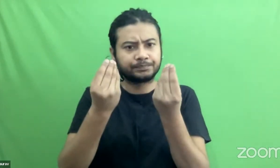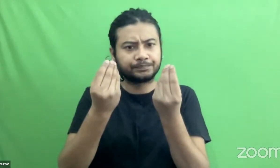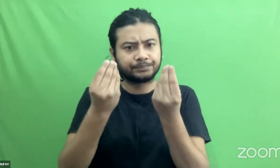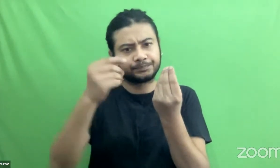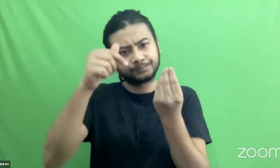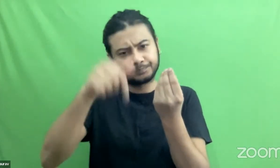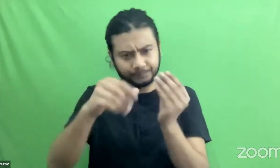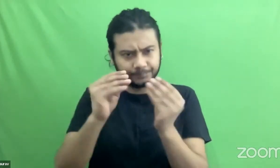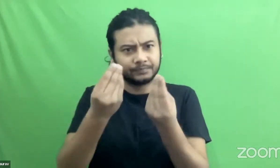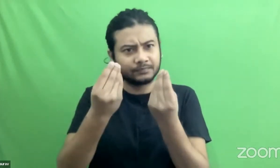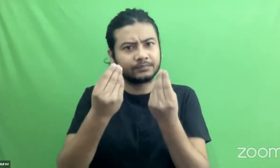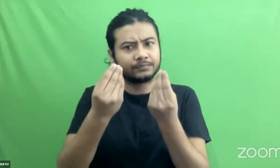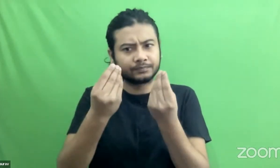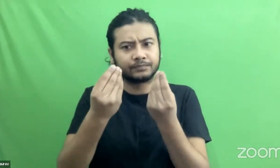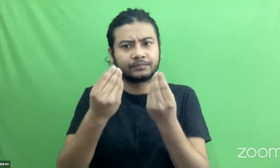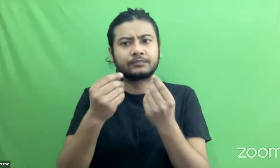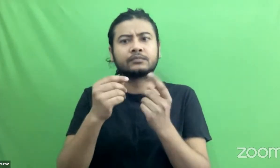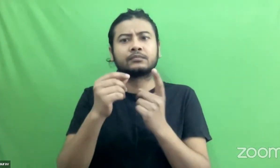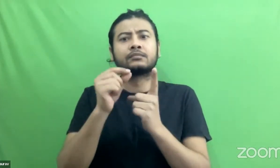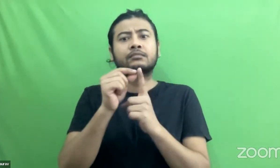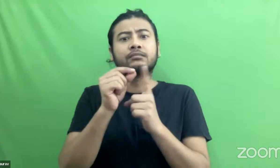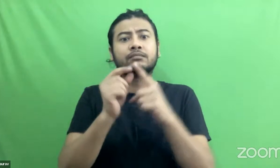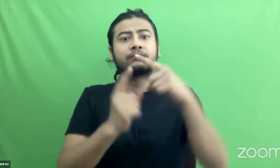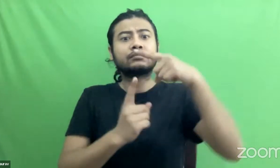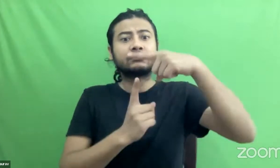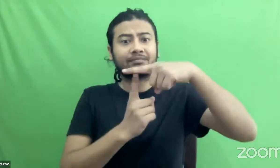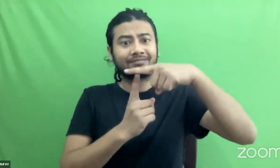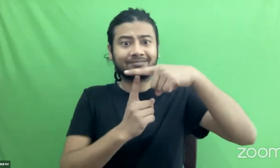when PPT is being shared, he does not translate at that time.